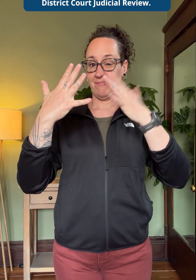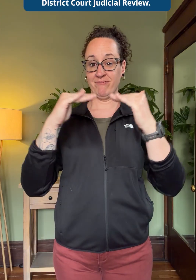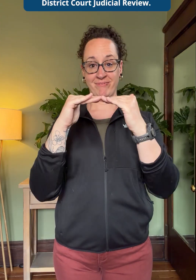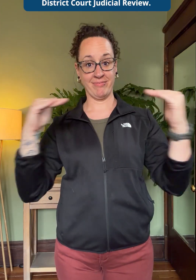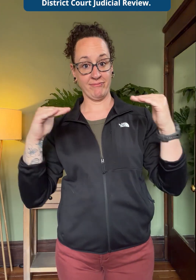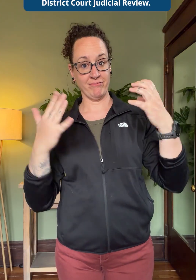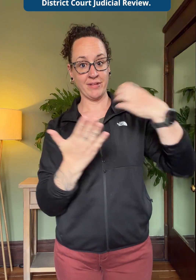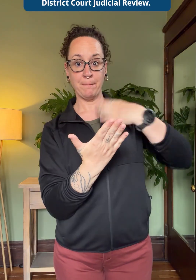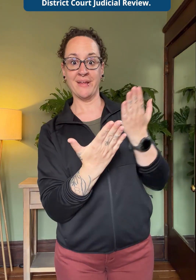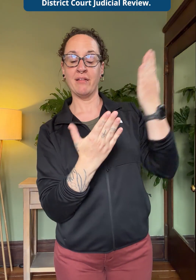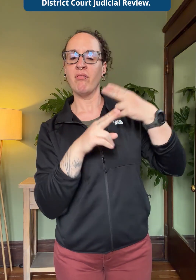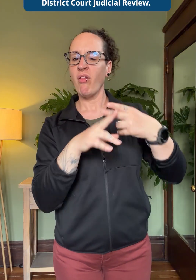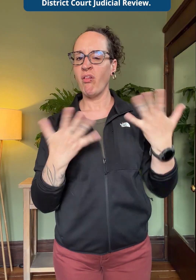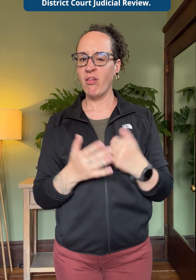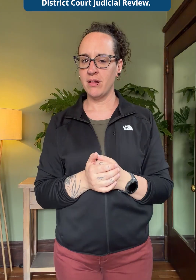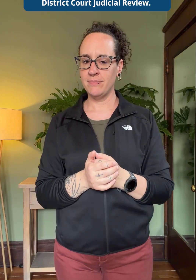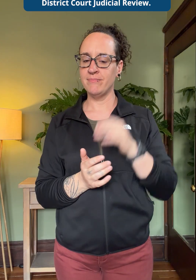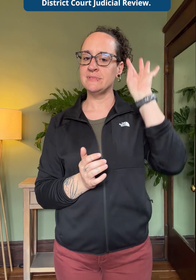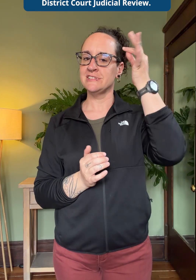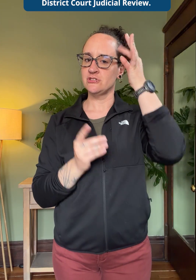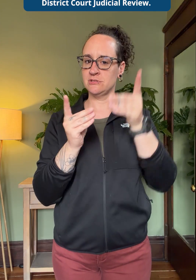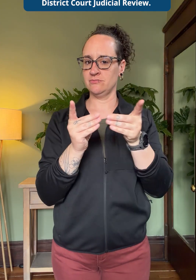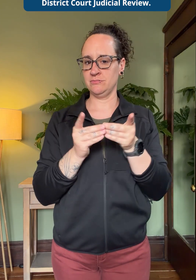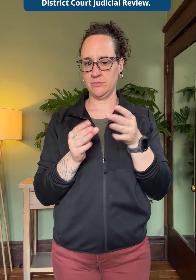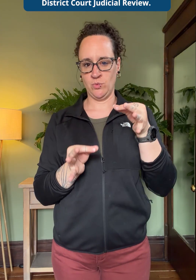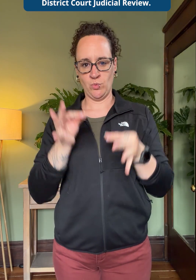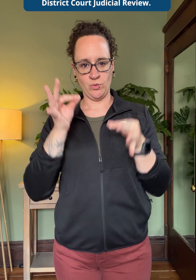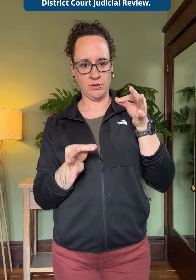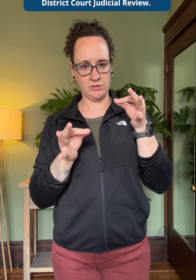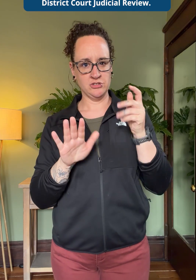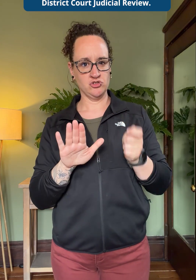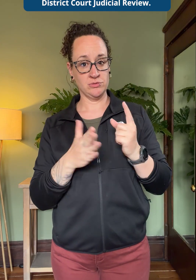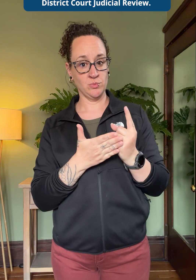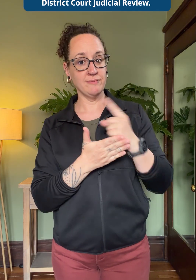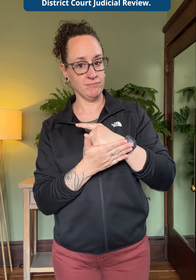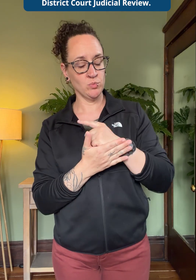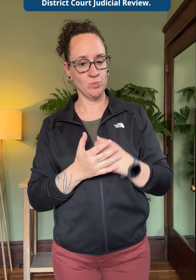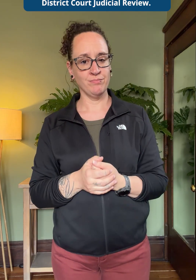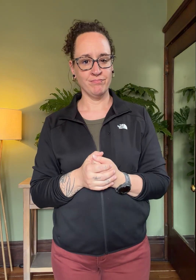A fifth level appeal is called a Federal District Court Judicial Review.